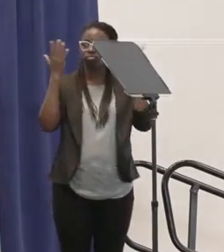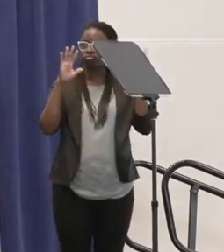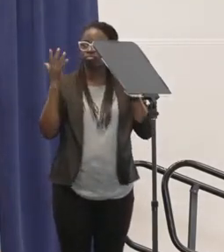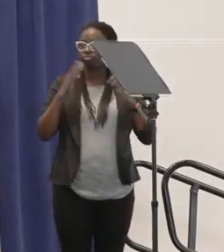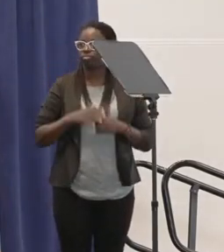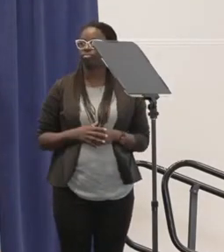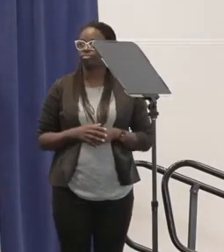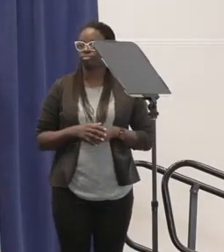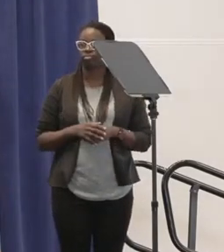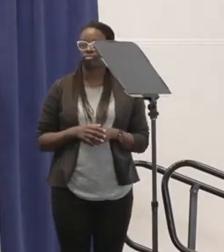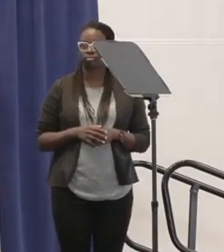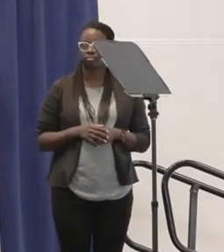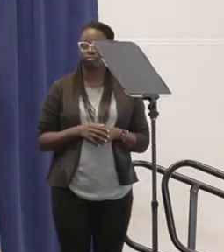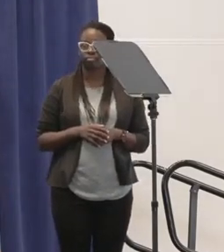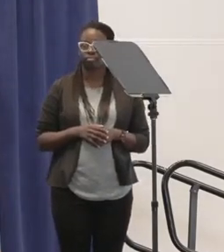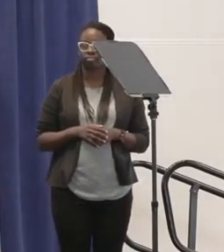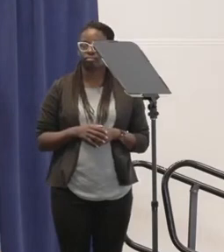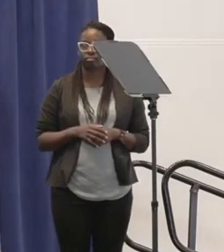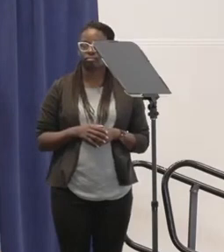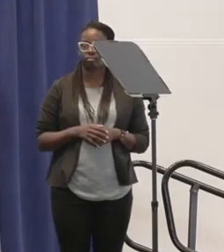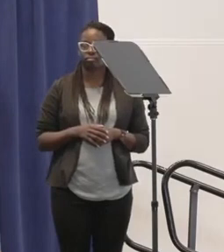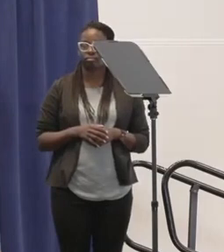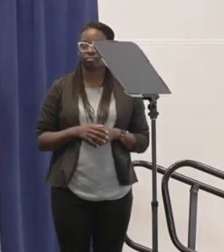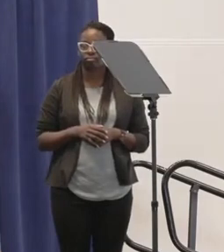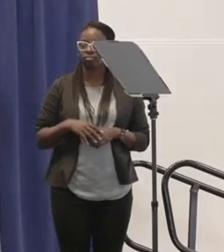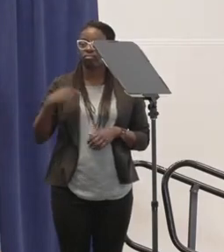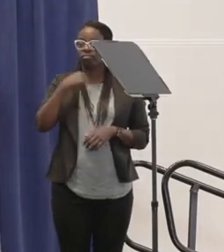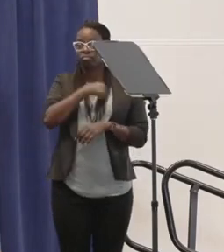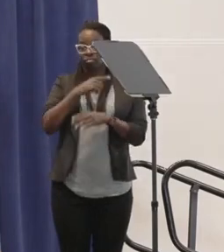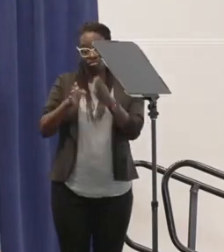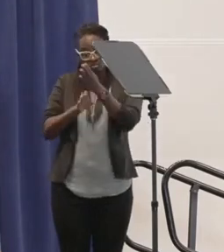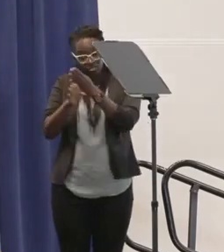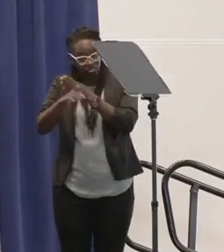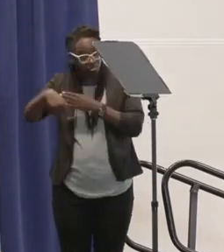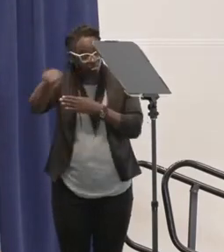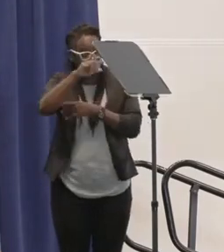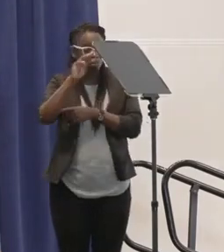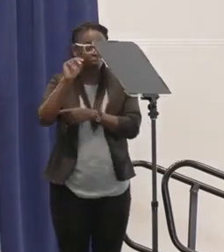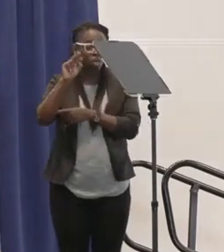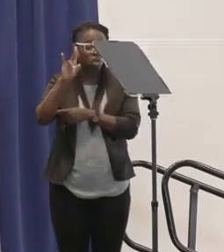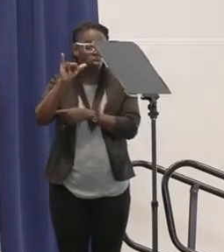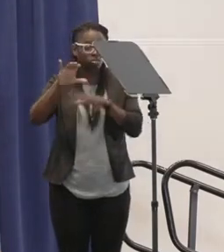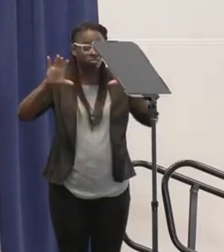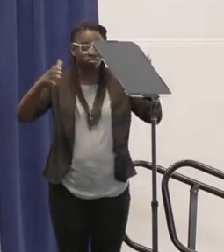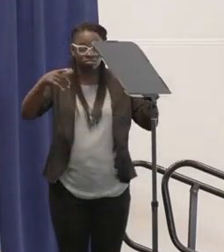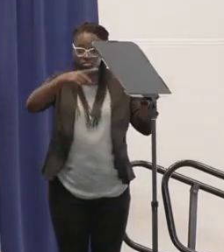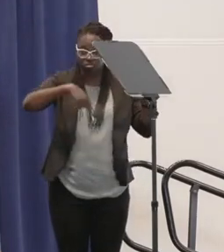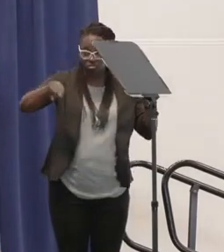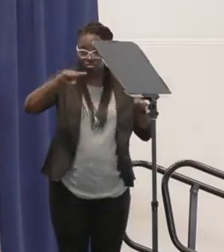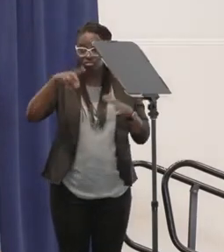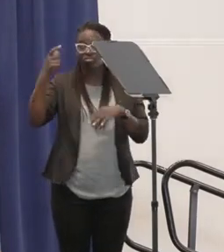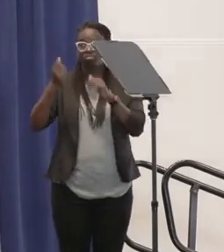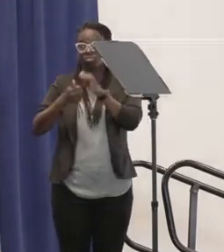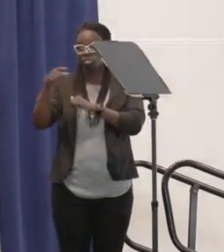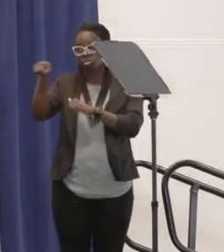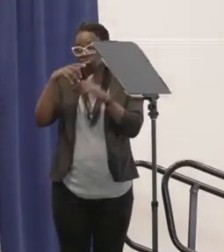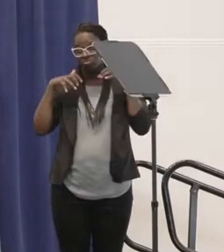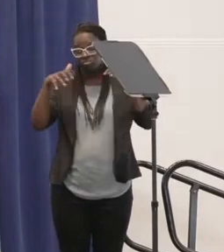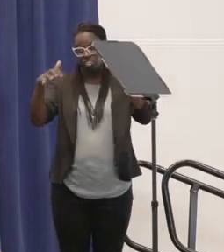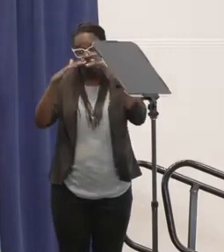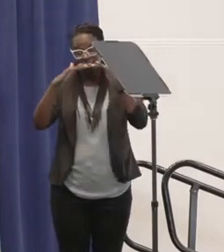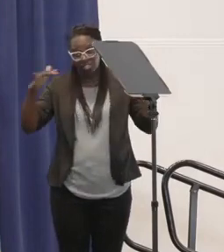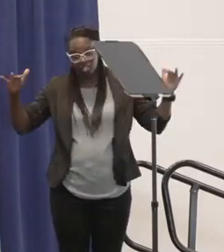As a minority-serving institution, the most diverse university in New England and the third